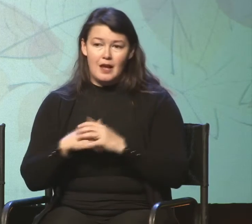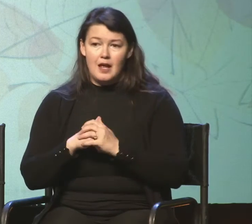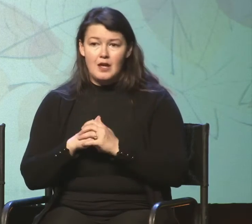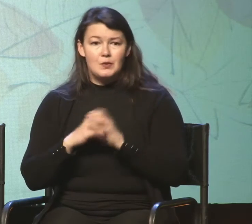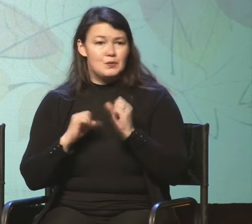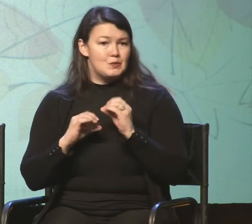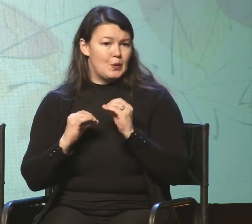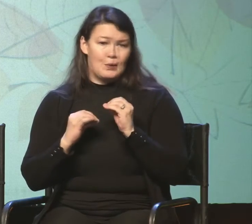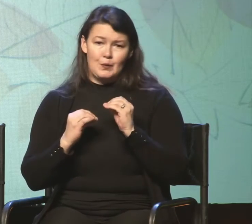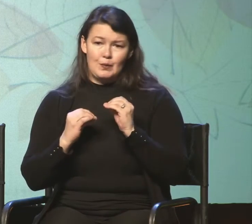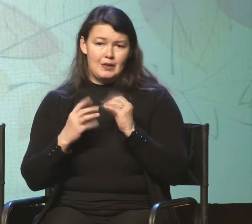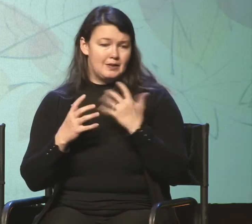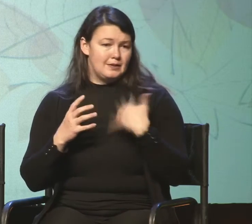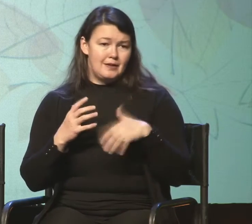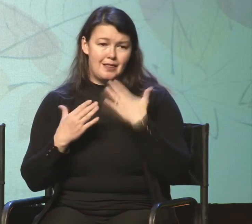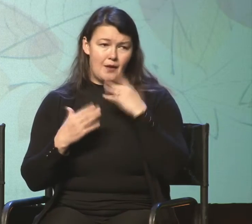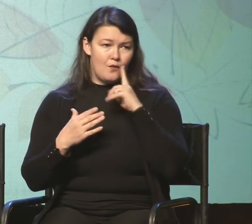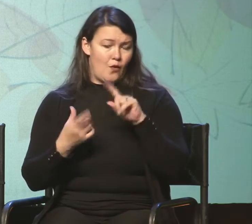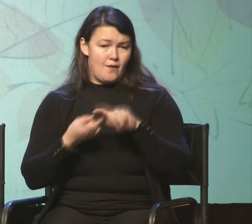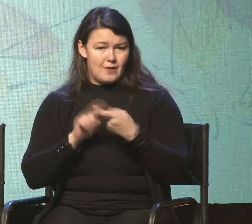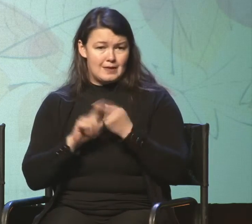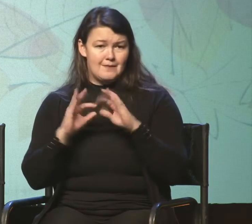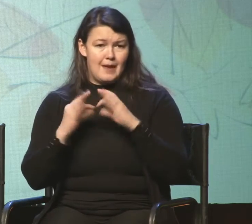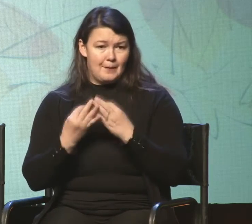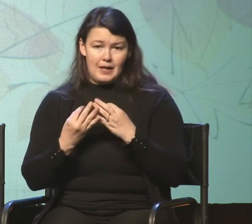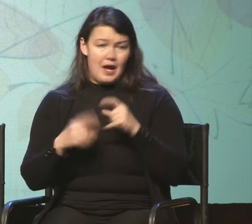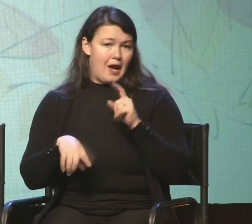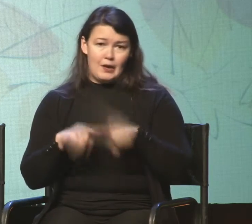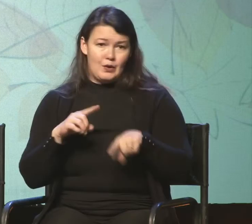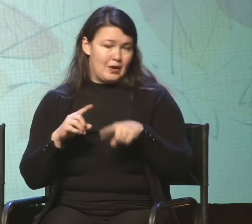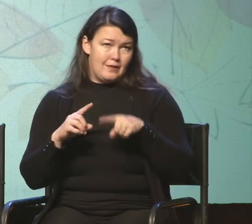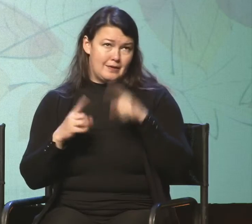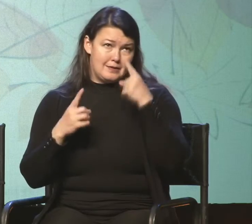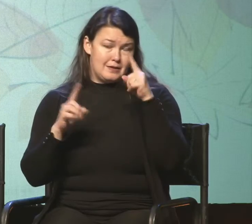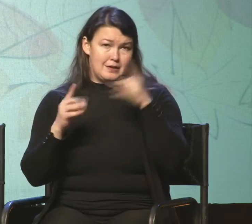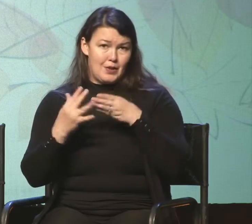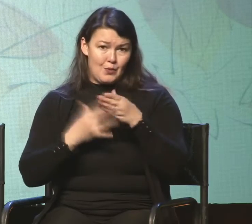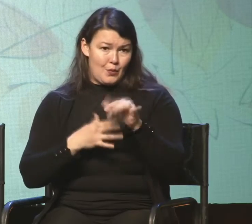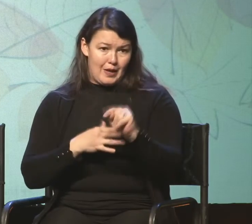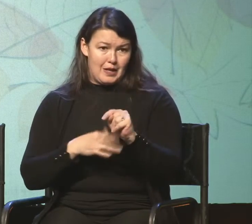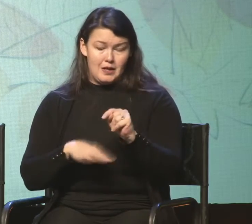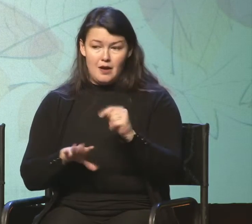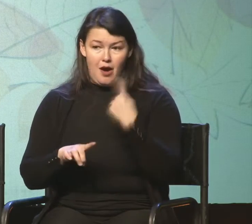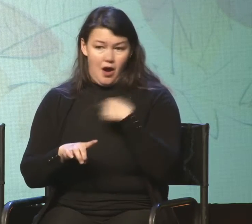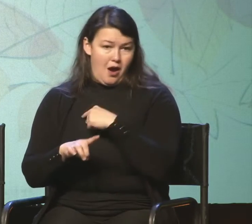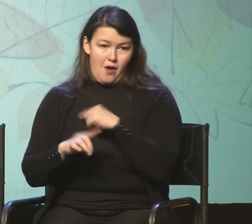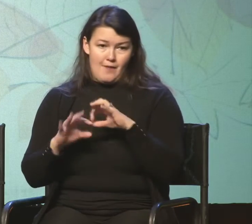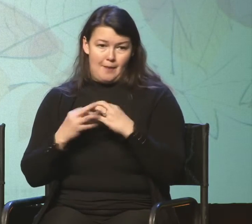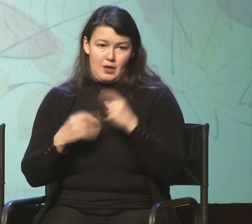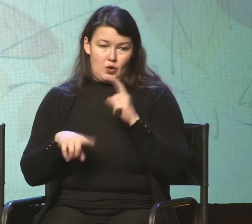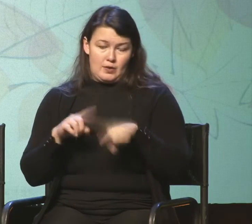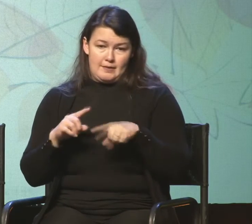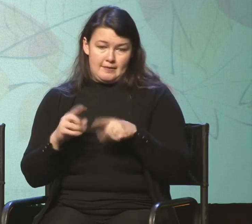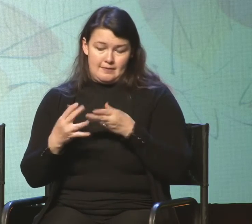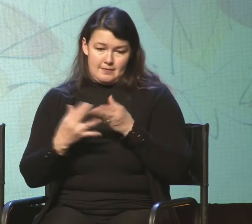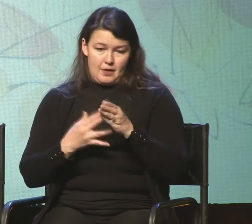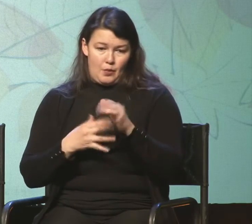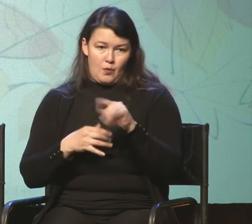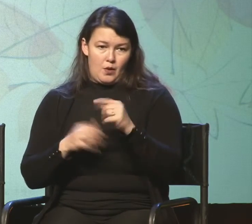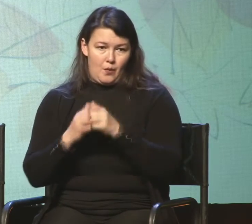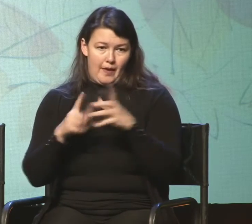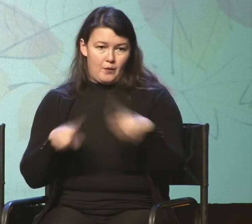so thankful for friends and family. I could not have gotten through it. I know our family couldn't have gotten through it last year,